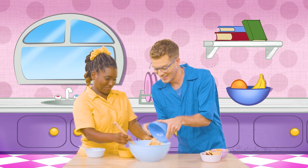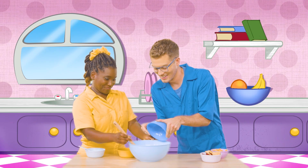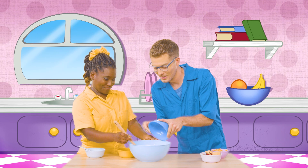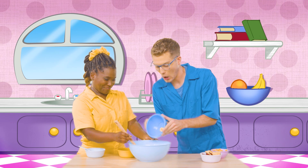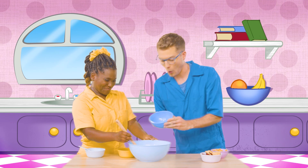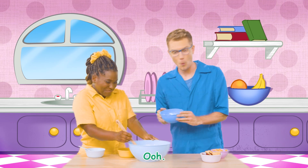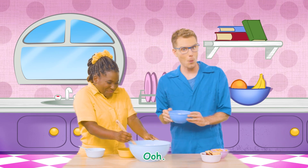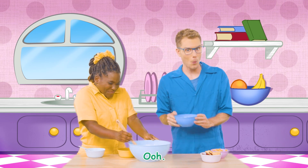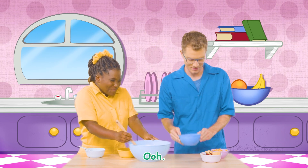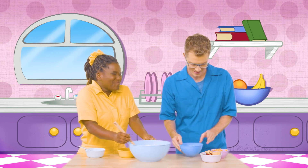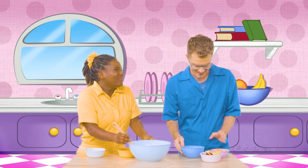Ooh!